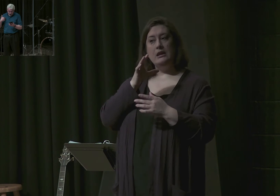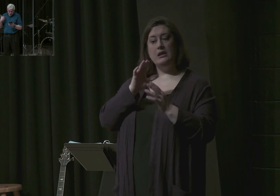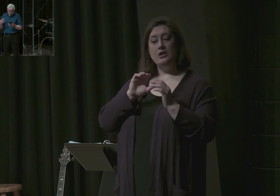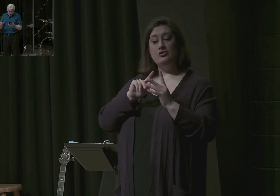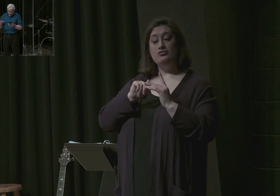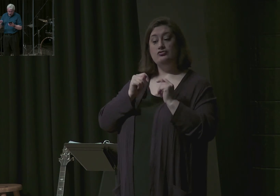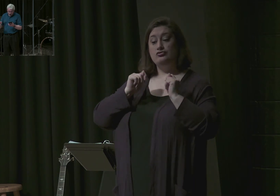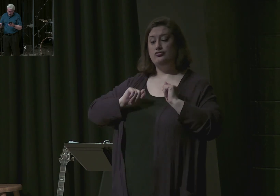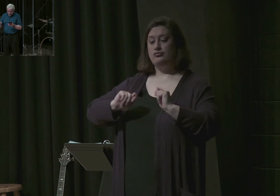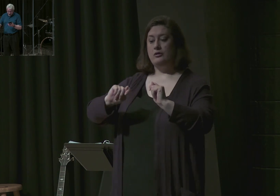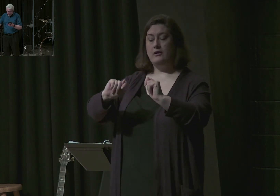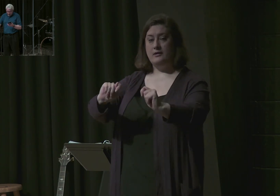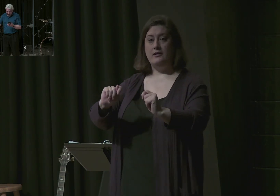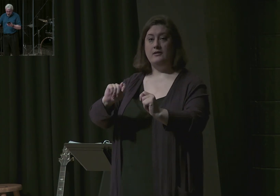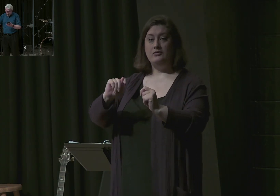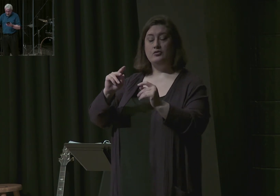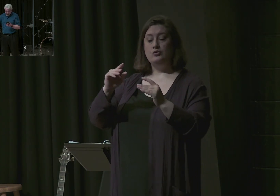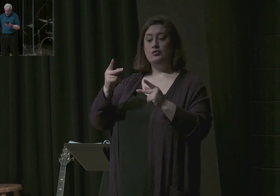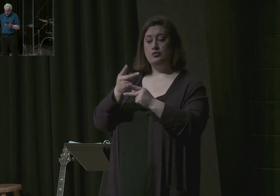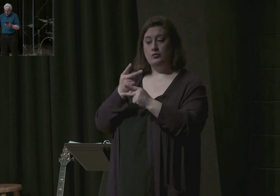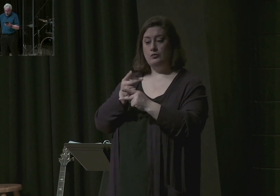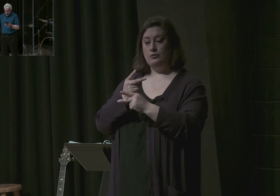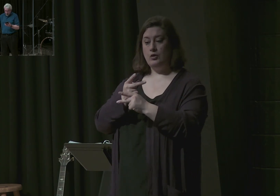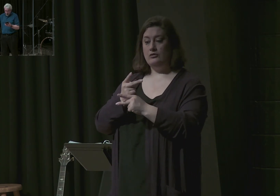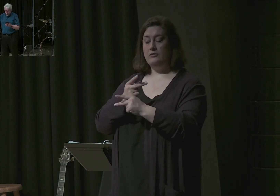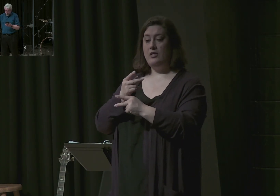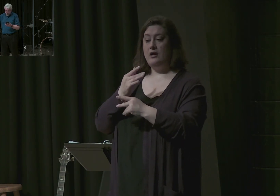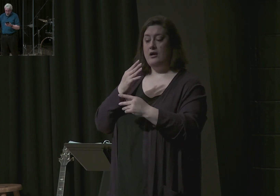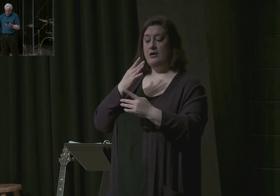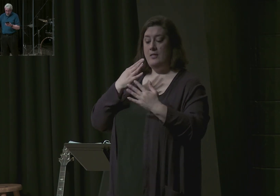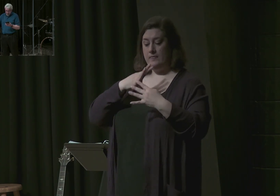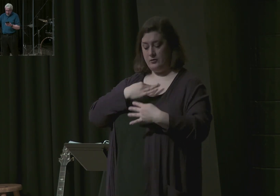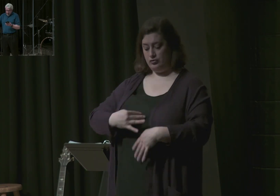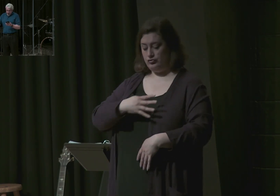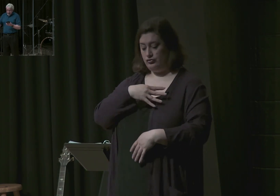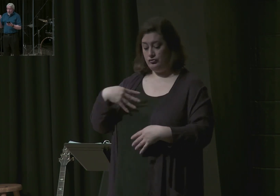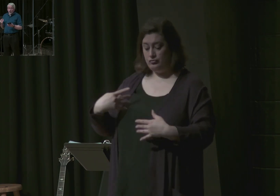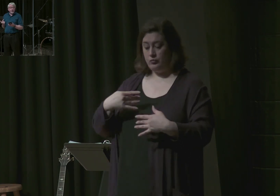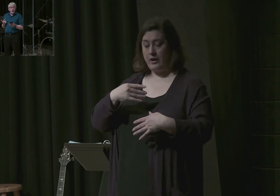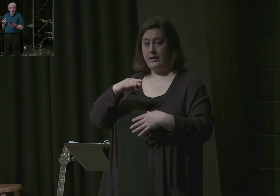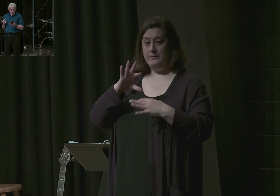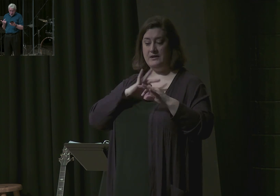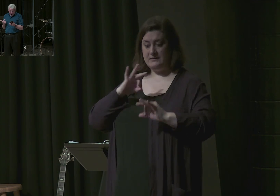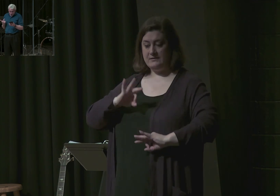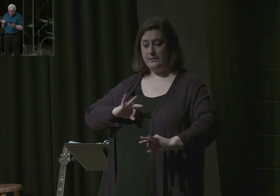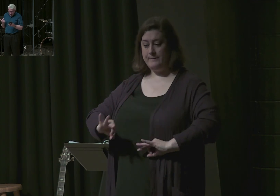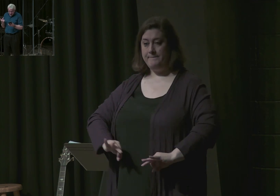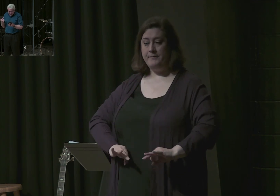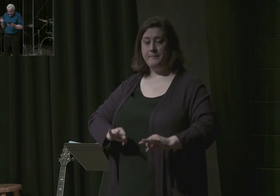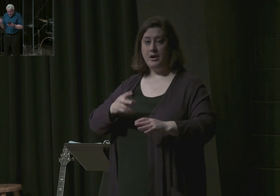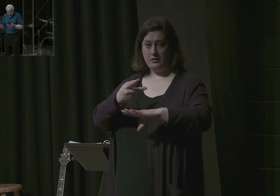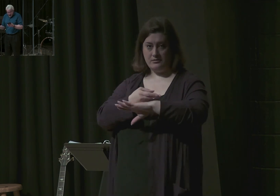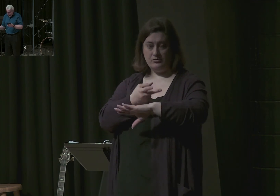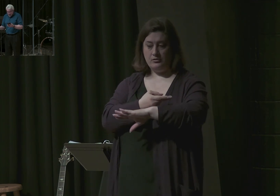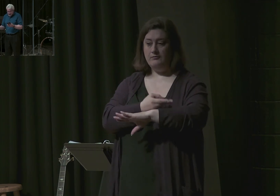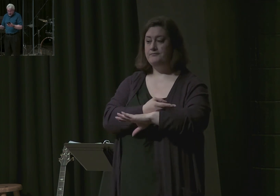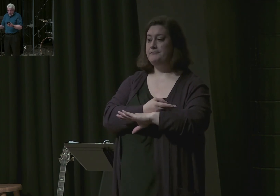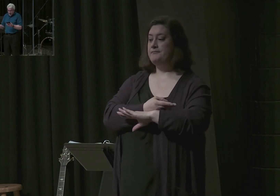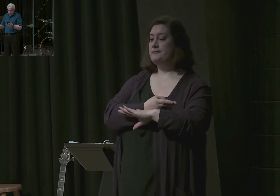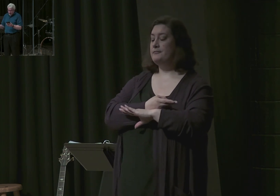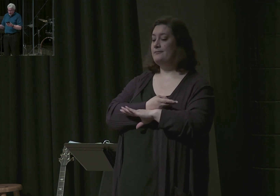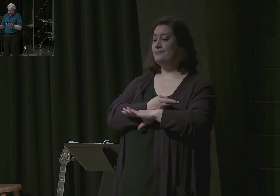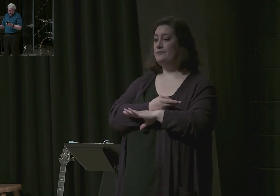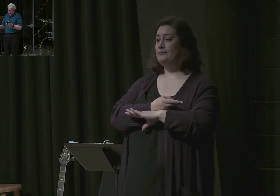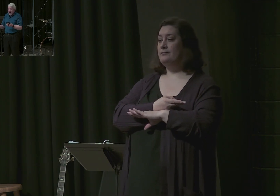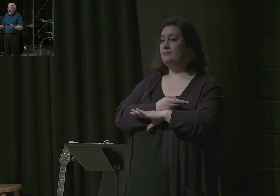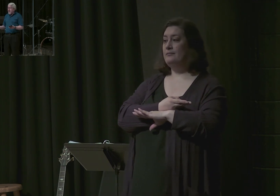is seeking to breed multicolored and black sheep and goats for his wages, He is also ensuring the vitality of his